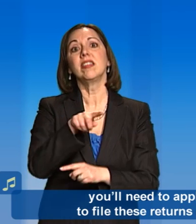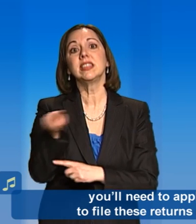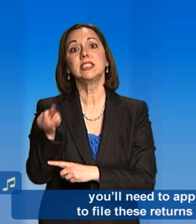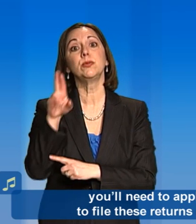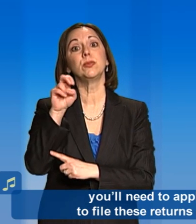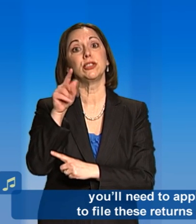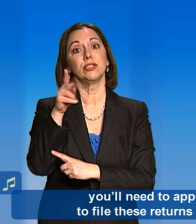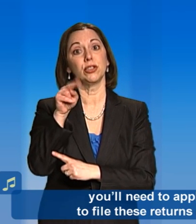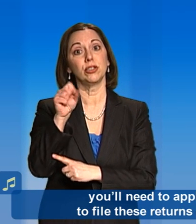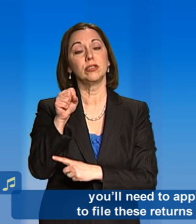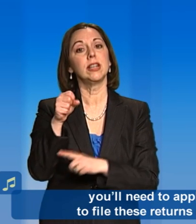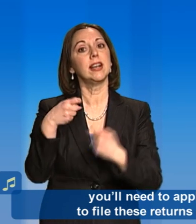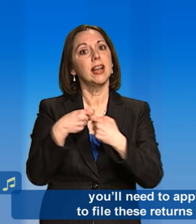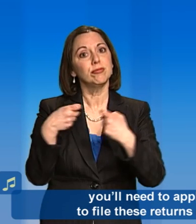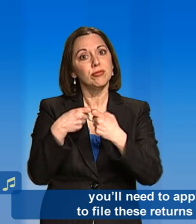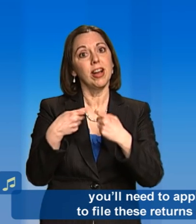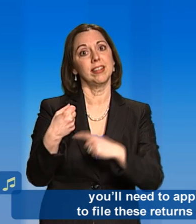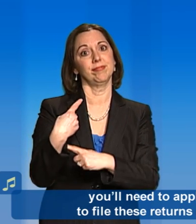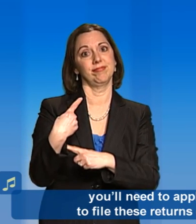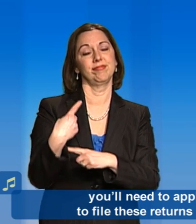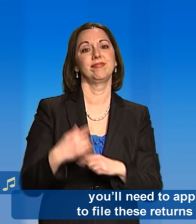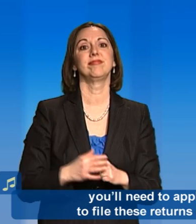electronically.